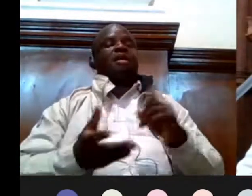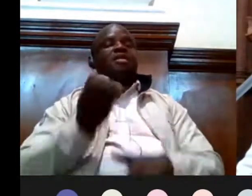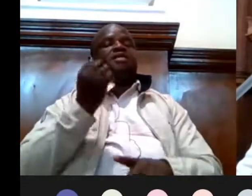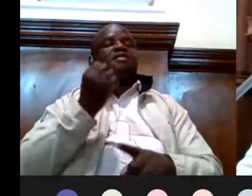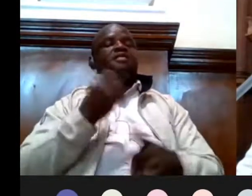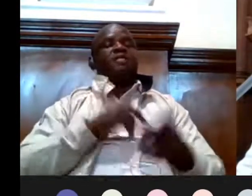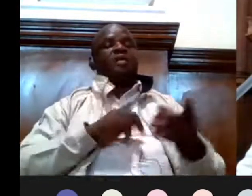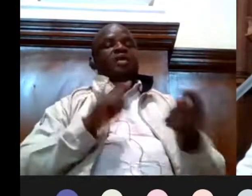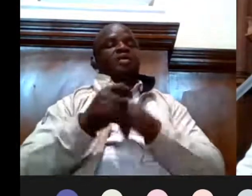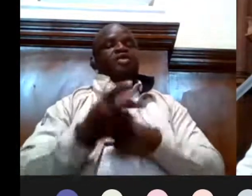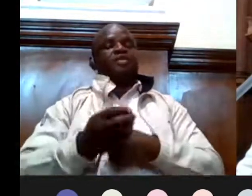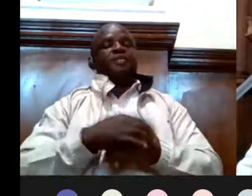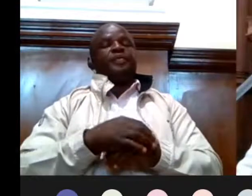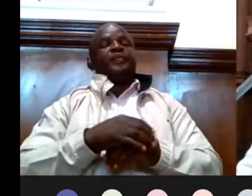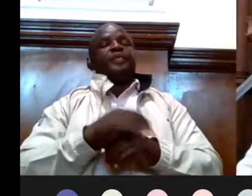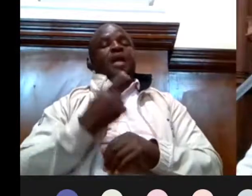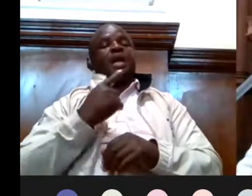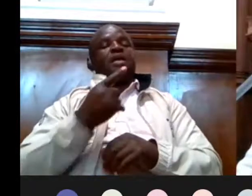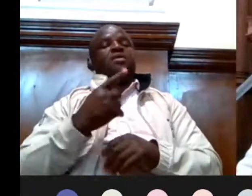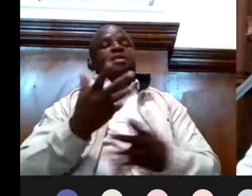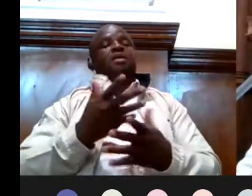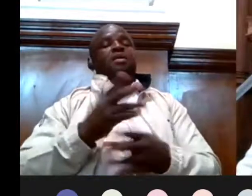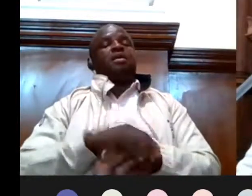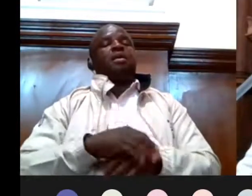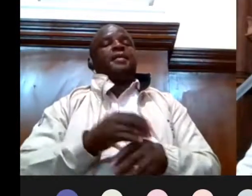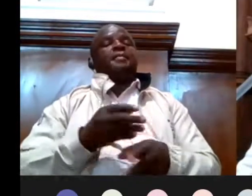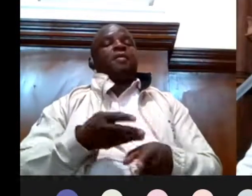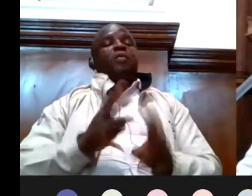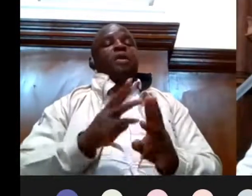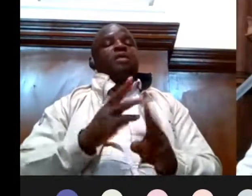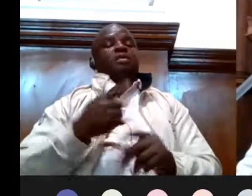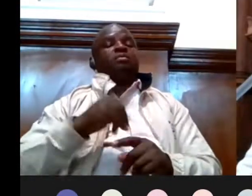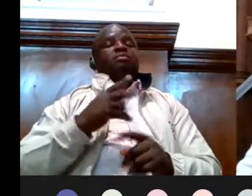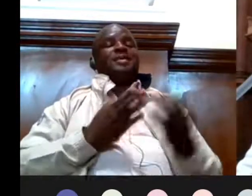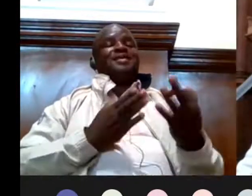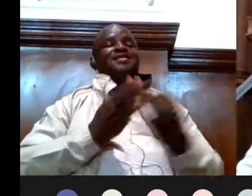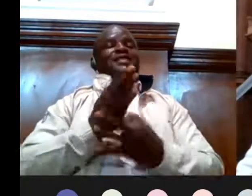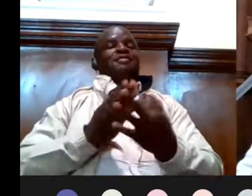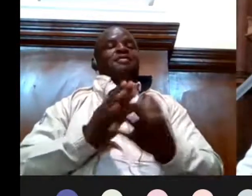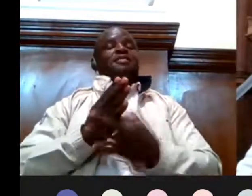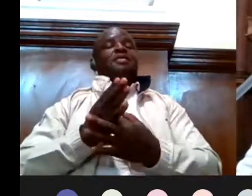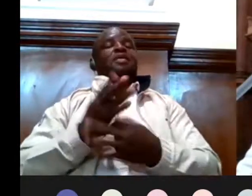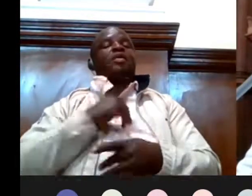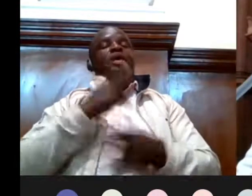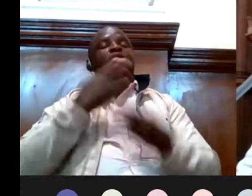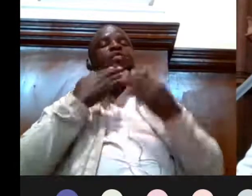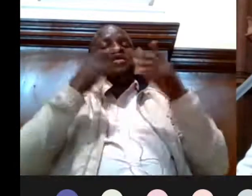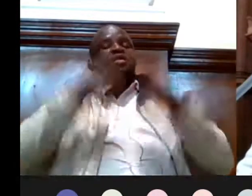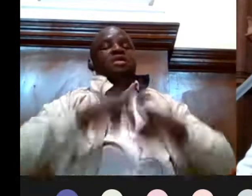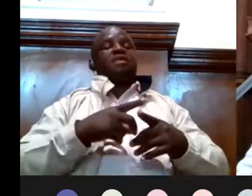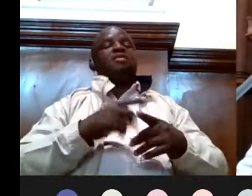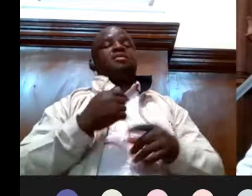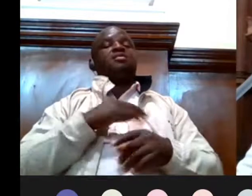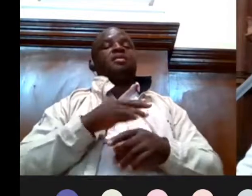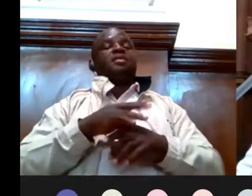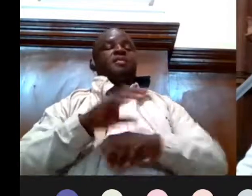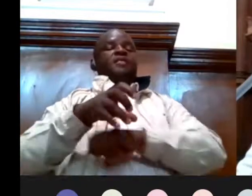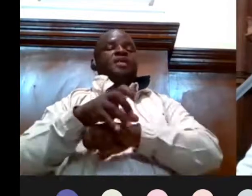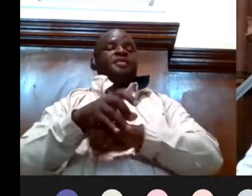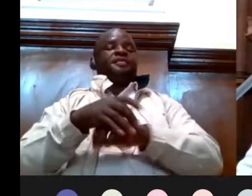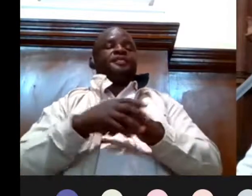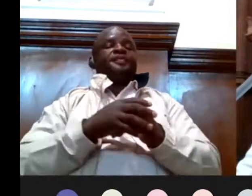improvement? The answer lies in the manner in which the intervention is decided on by the provincial executive